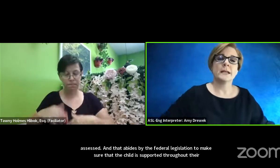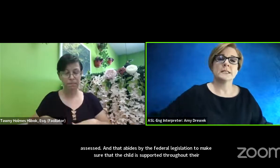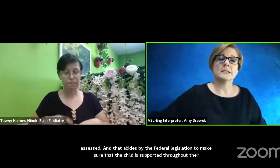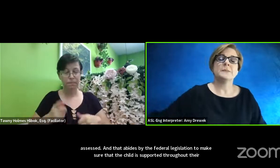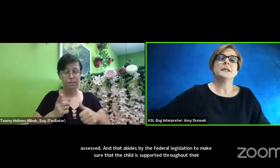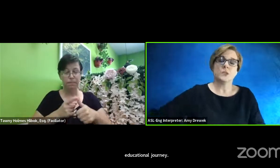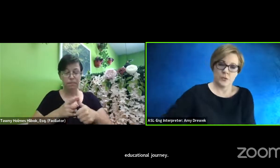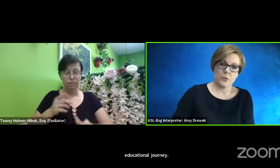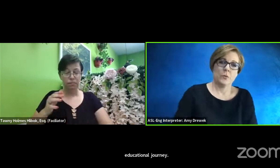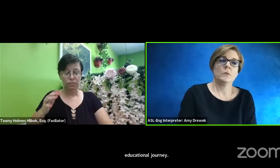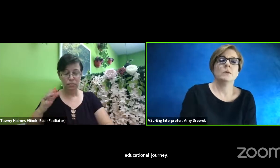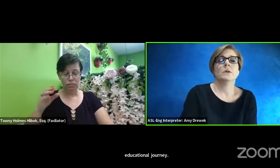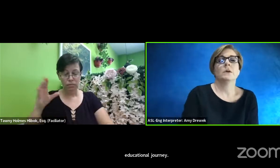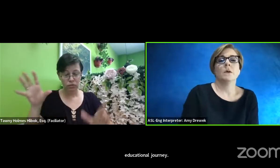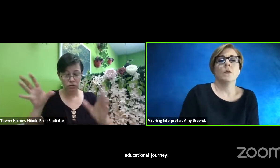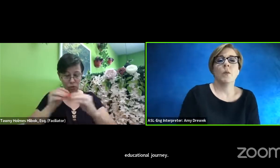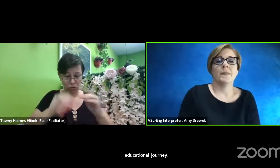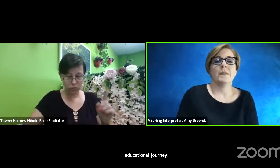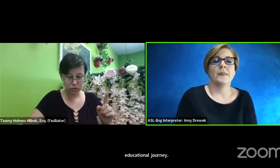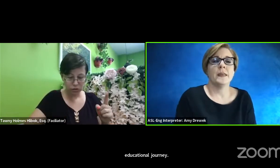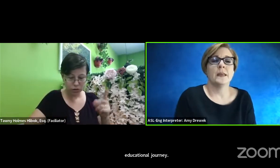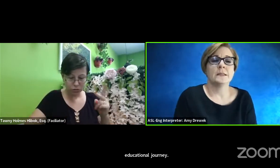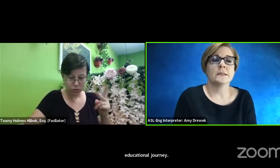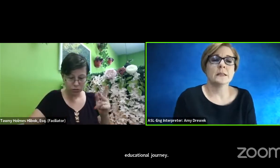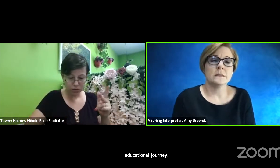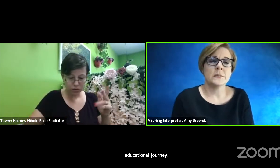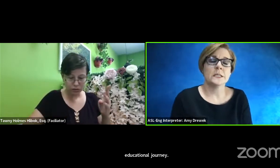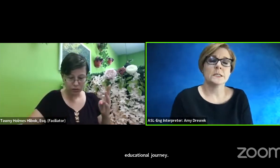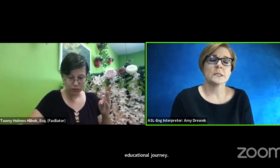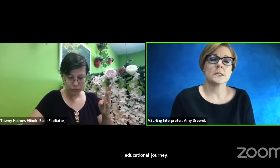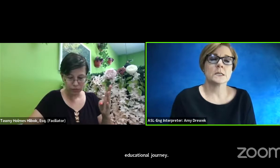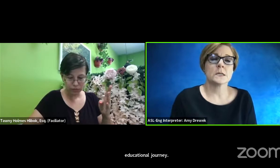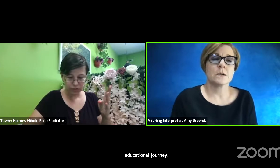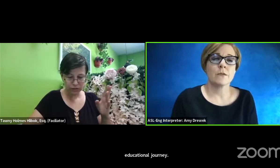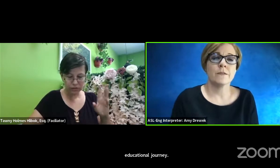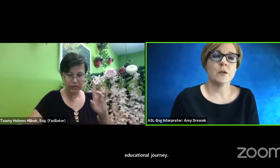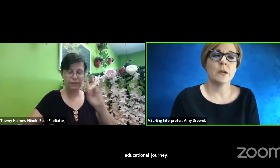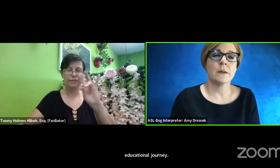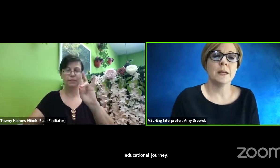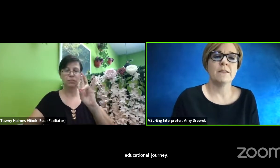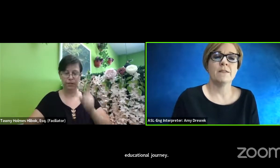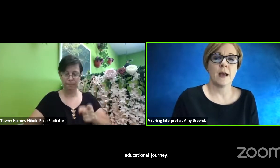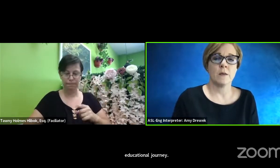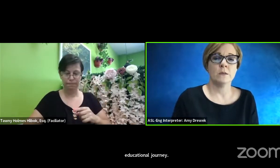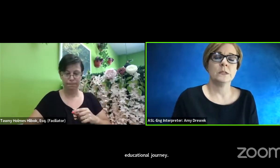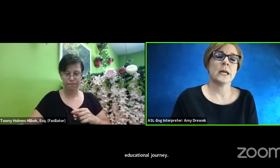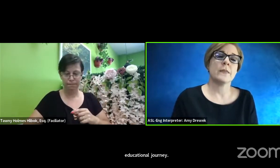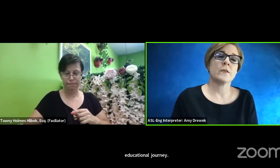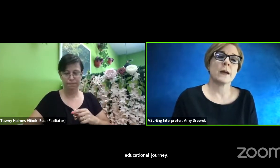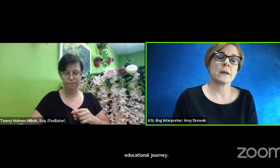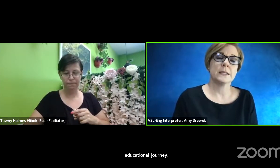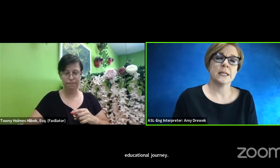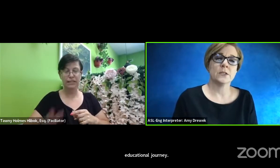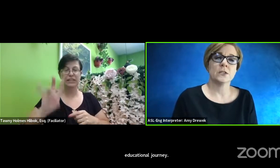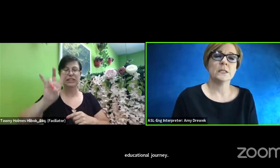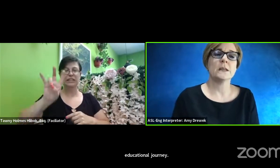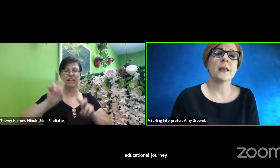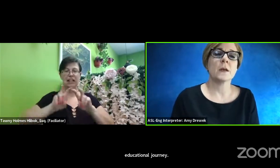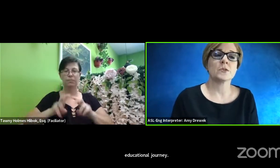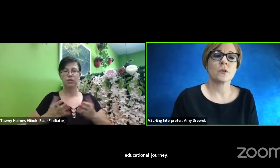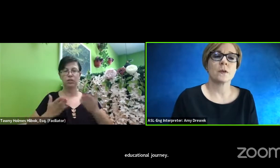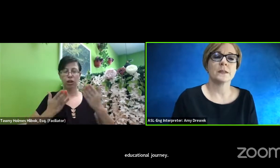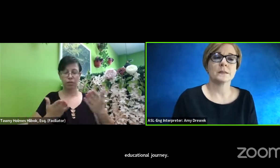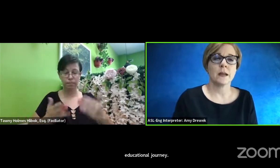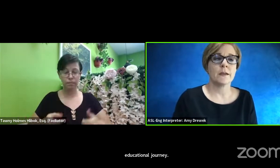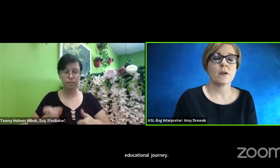So I'll go ahead and speak to what the assessment review committee found and their recommendations,